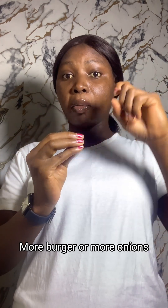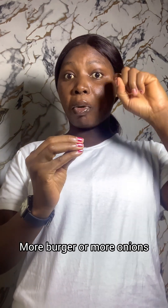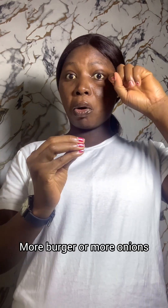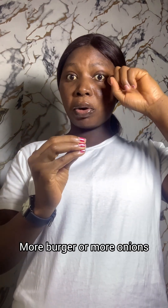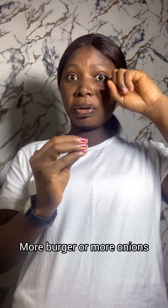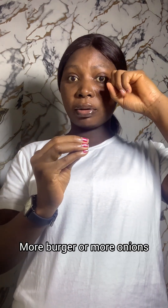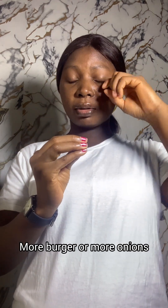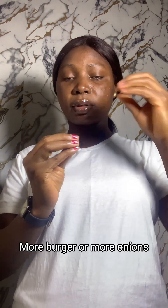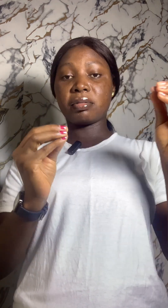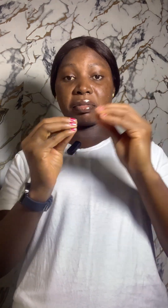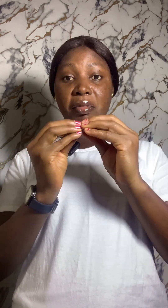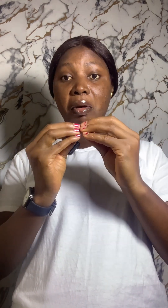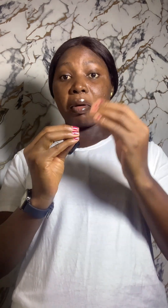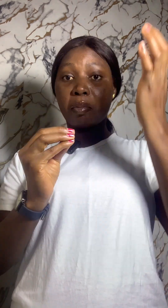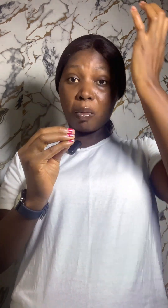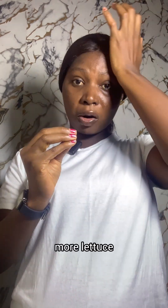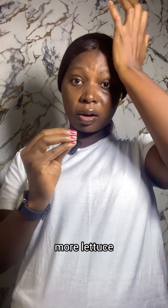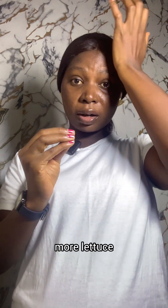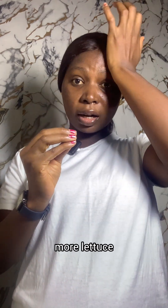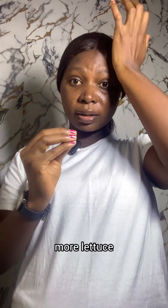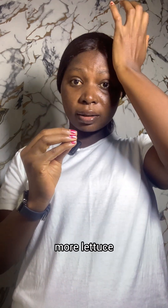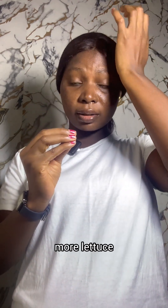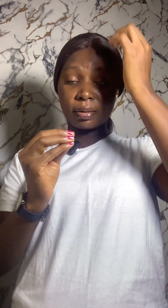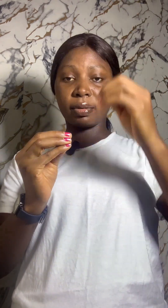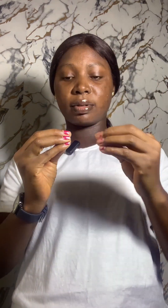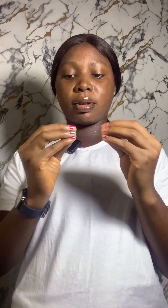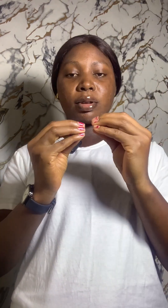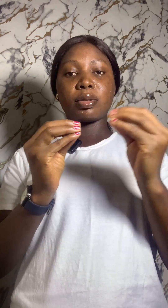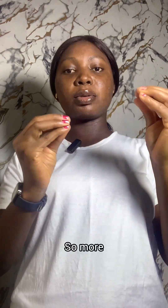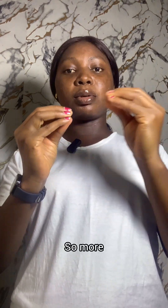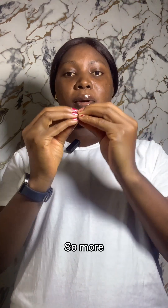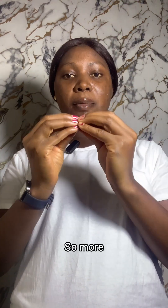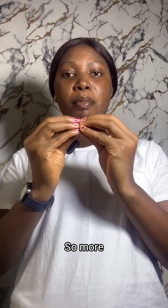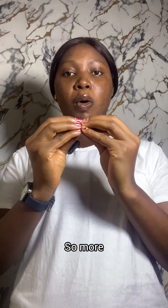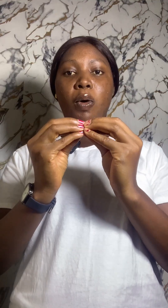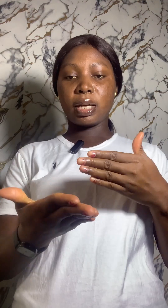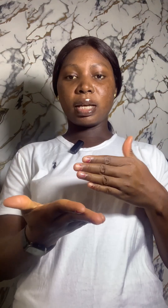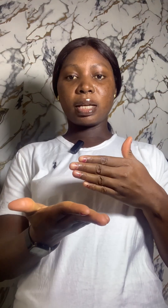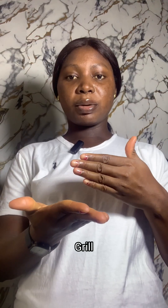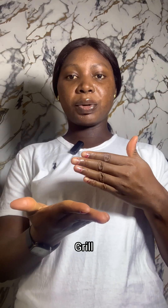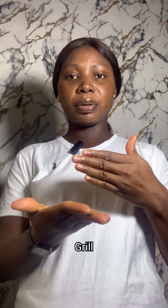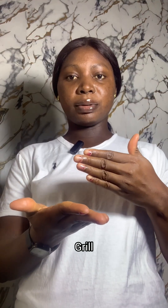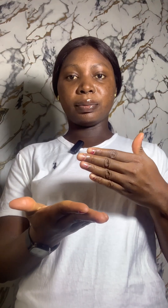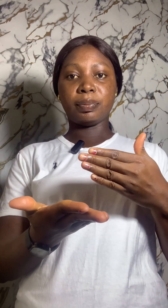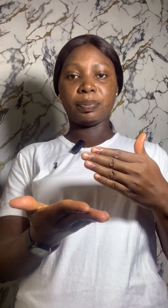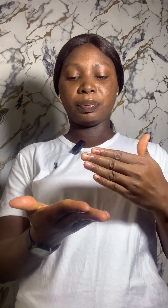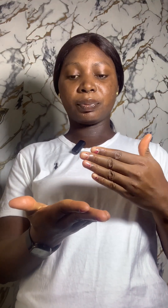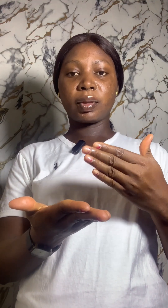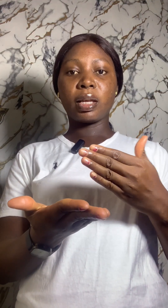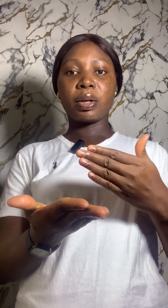more onions, more lettuce. So more. Grill.